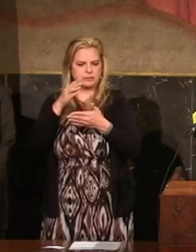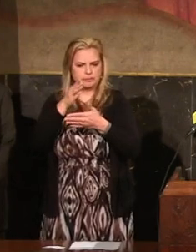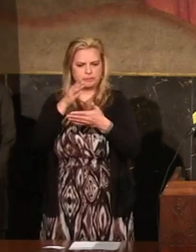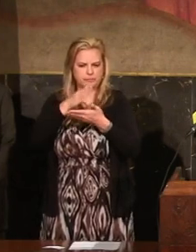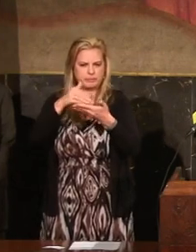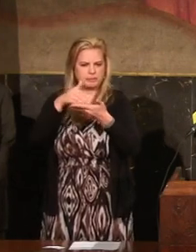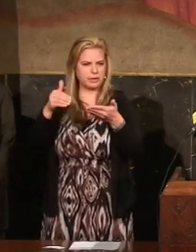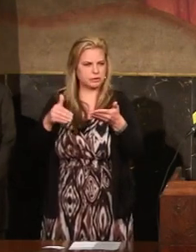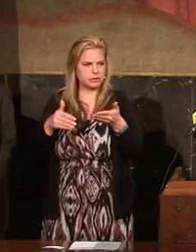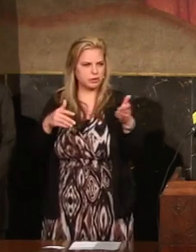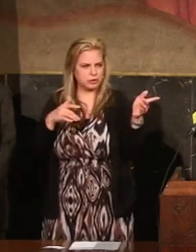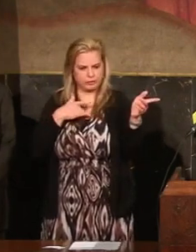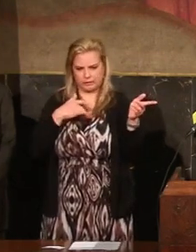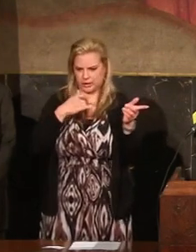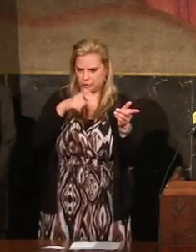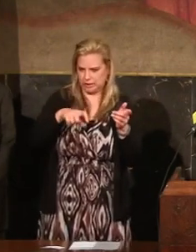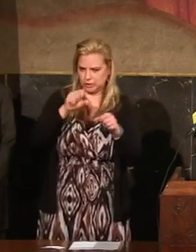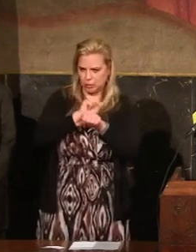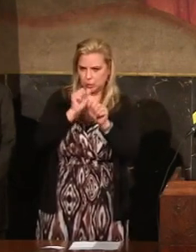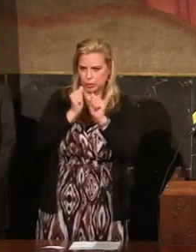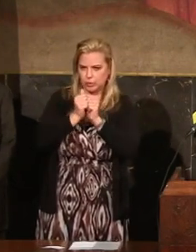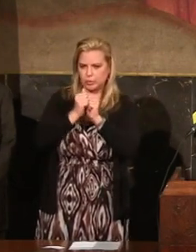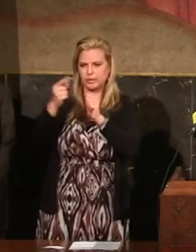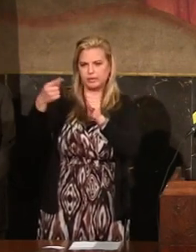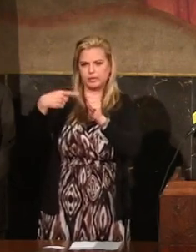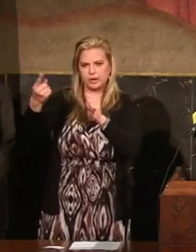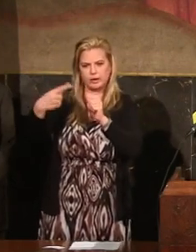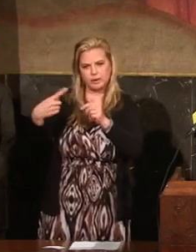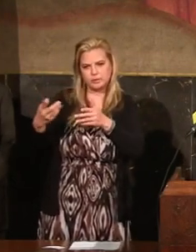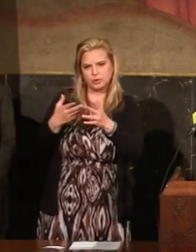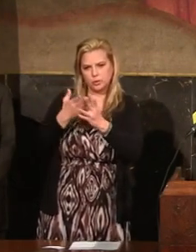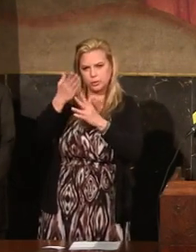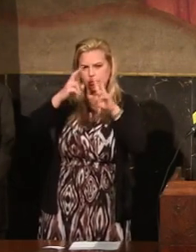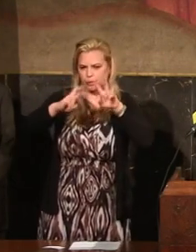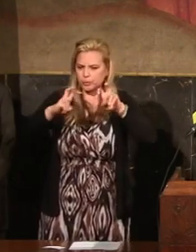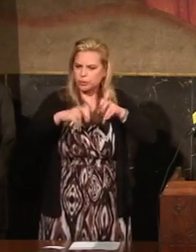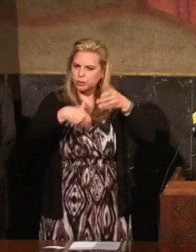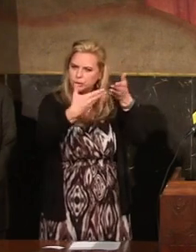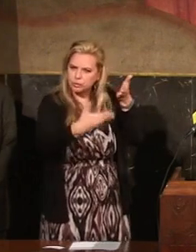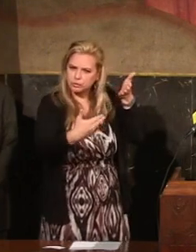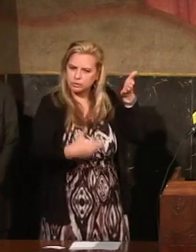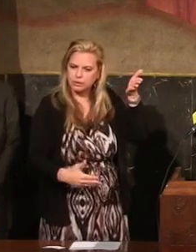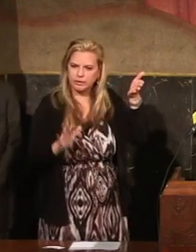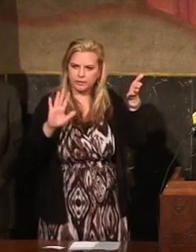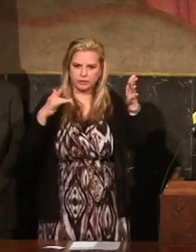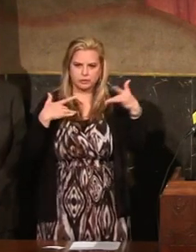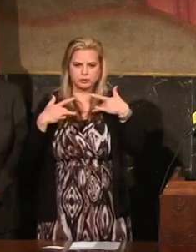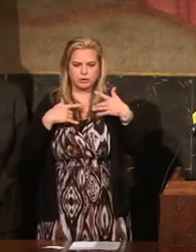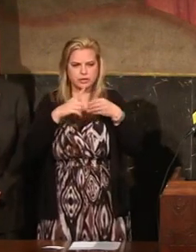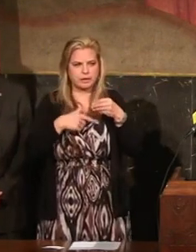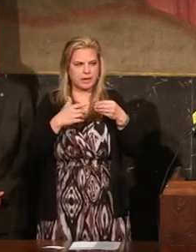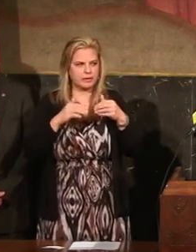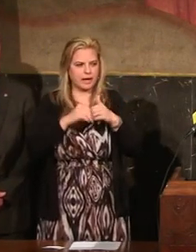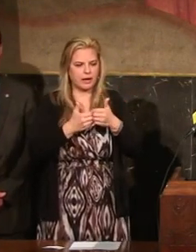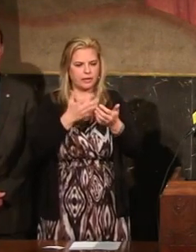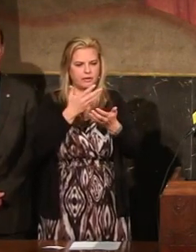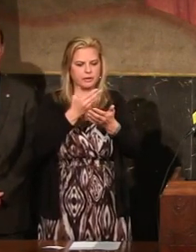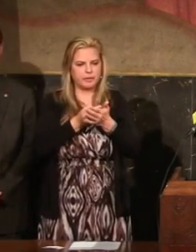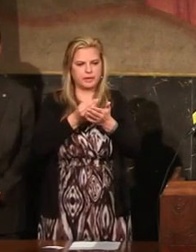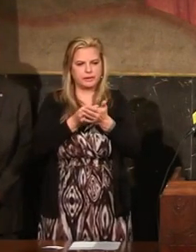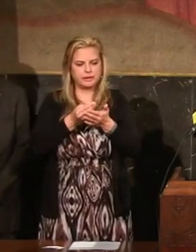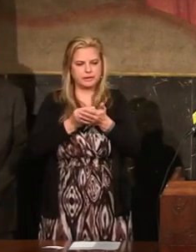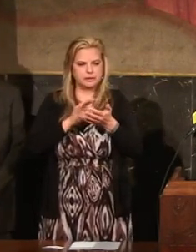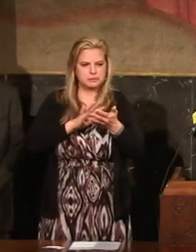need to work with them to try to go through, I guess, their concerns about how the money is being spent on